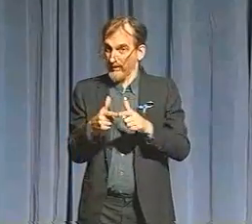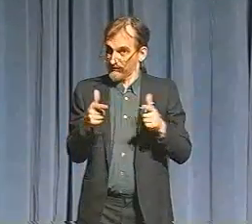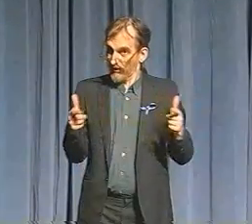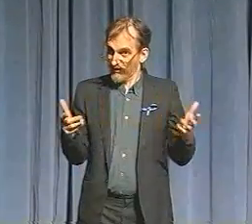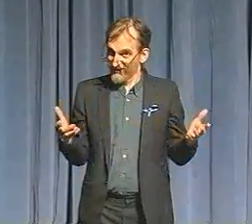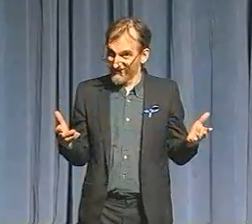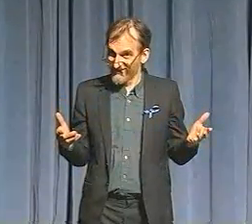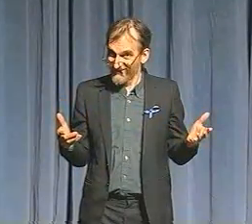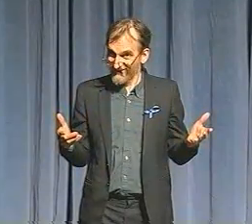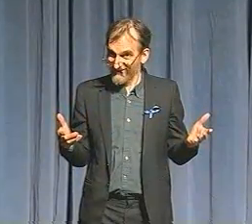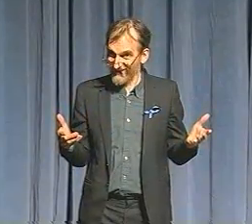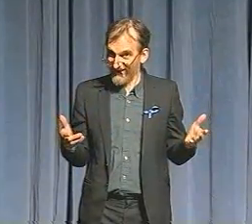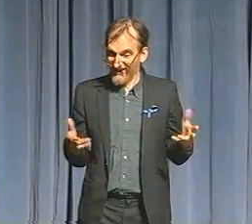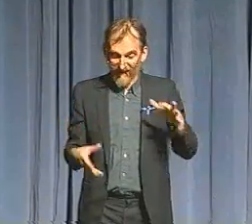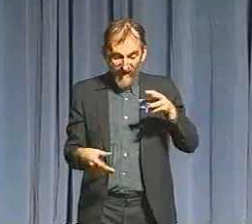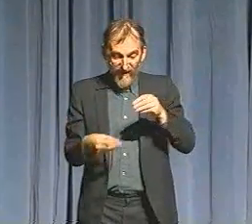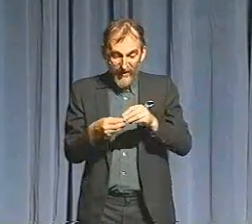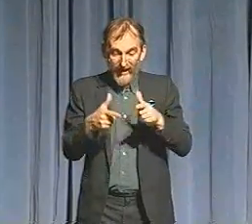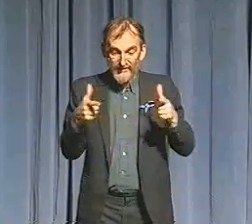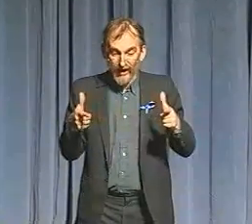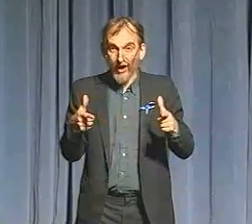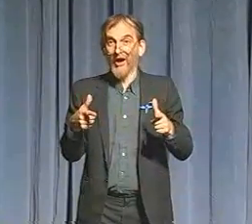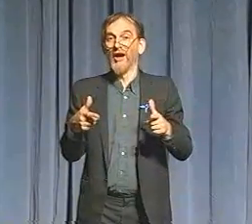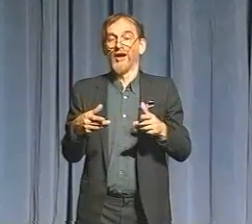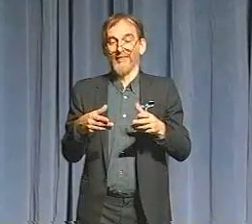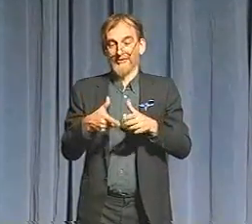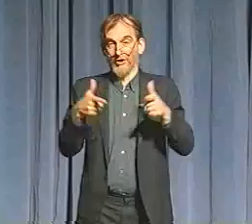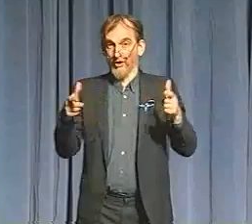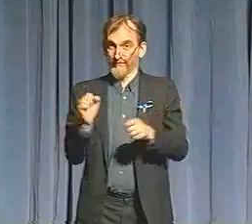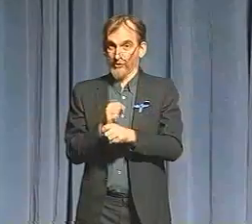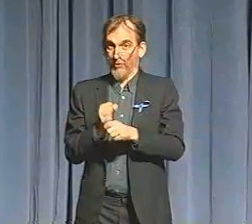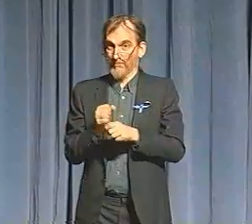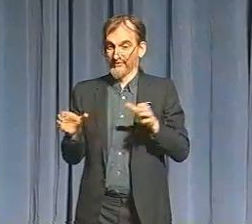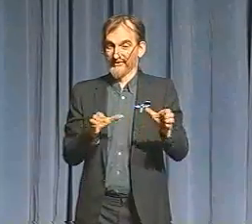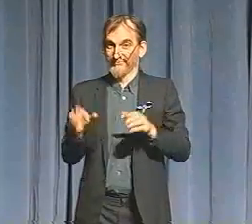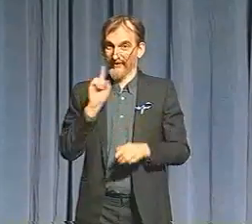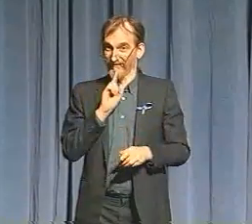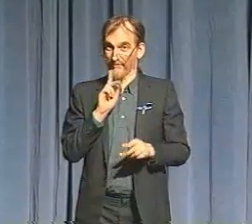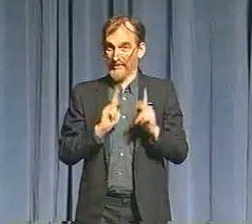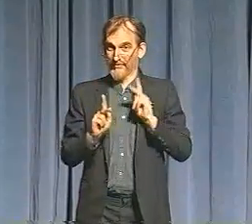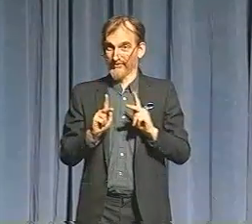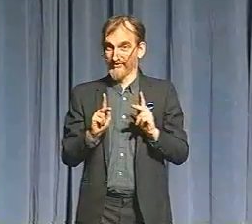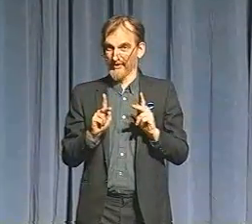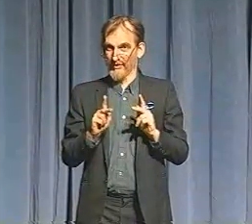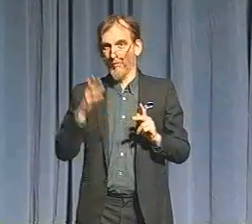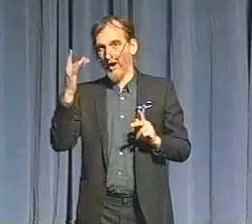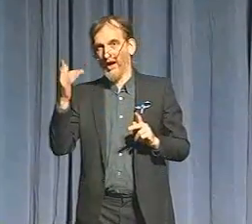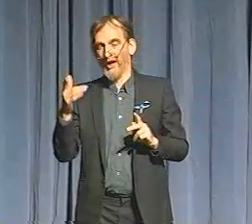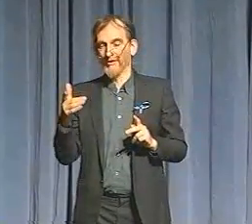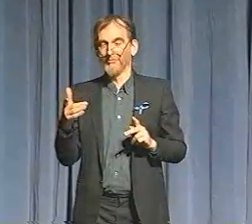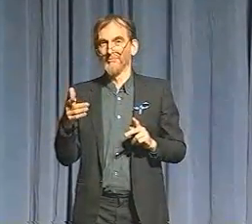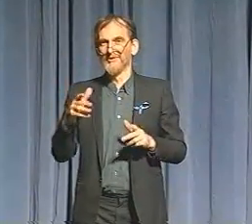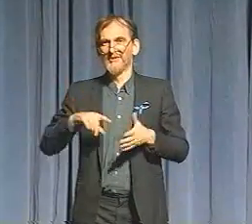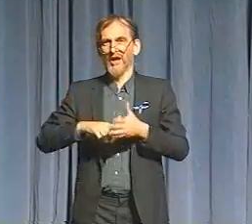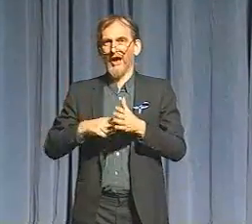Every hour of every day, one should be able to find a channel where there's something on TV that shows